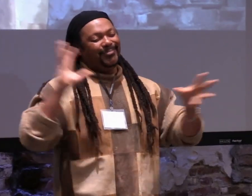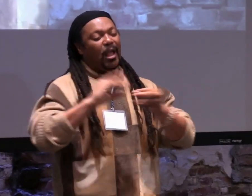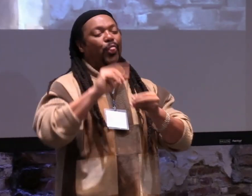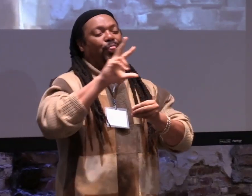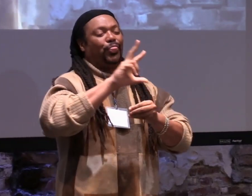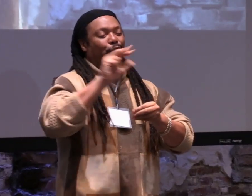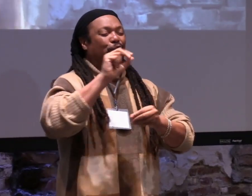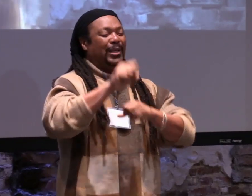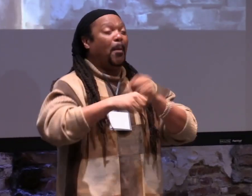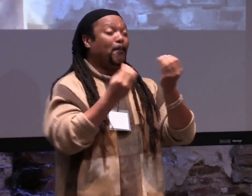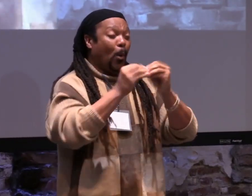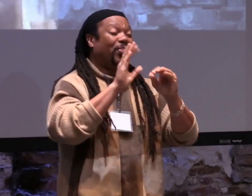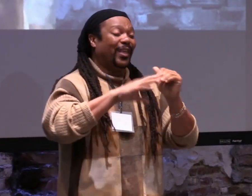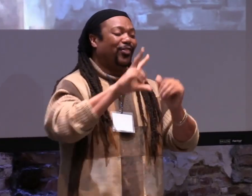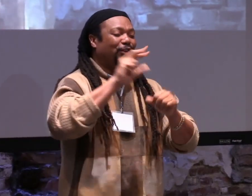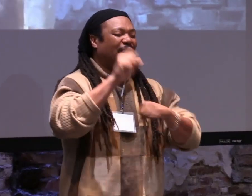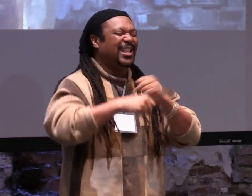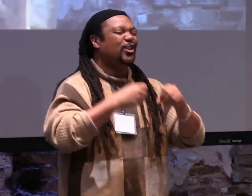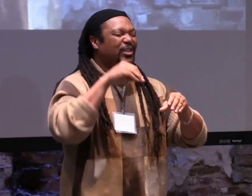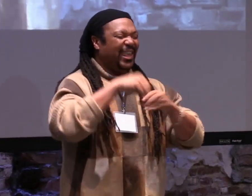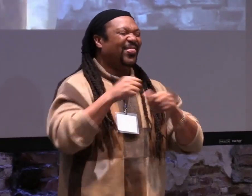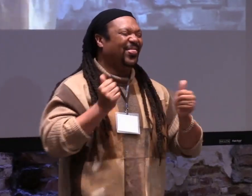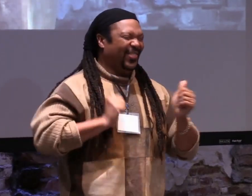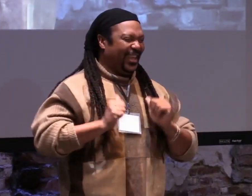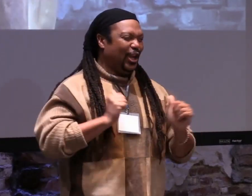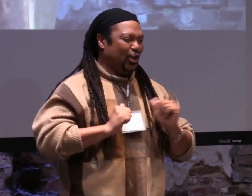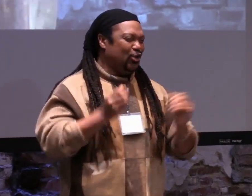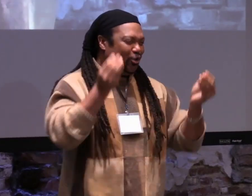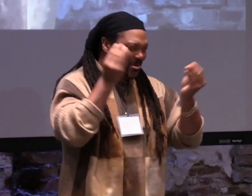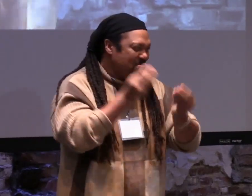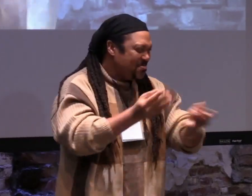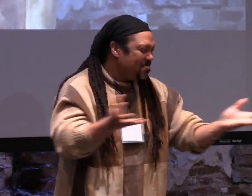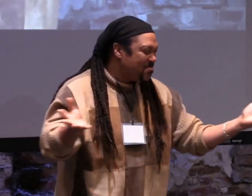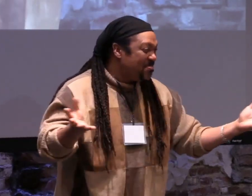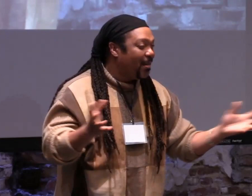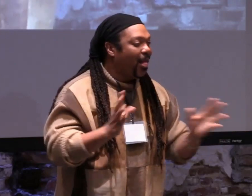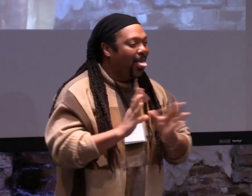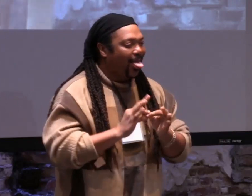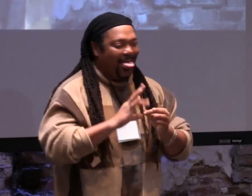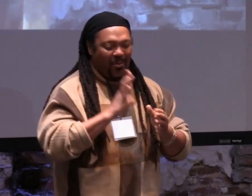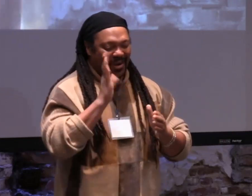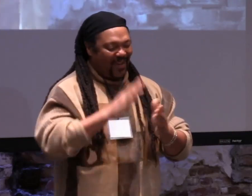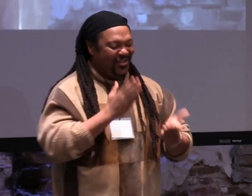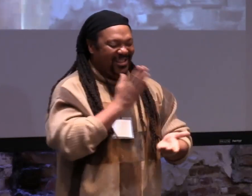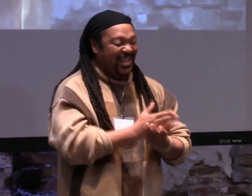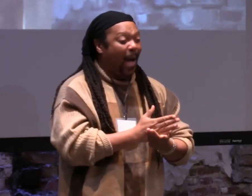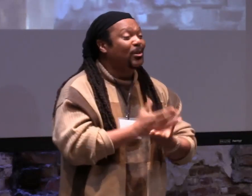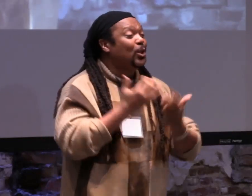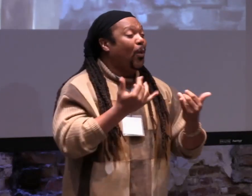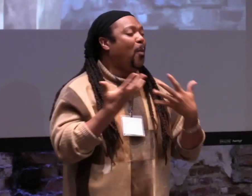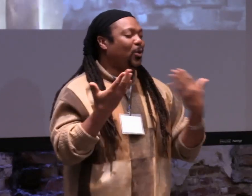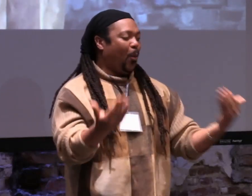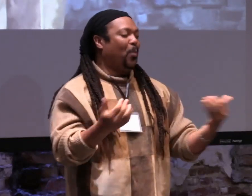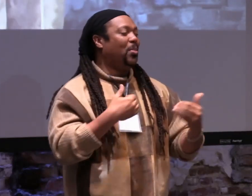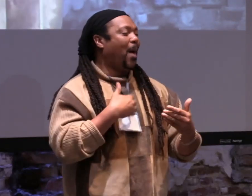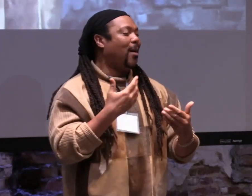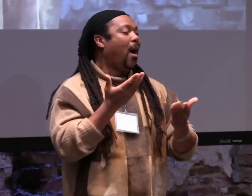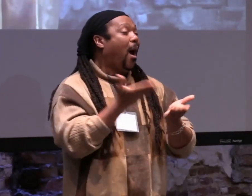So my background takes place over 30 years. Traditionally, I'm an actor. I never